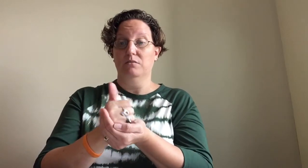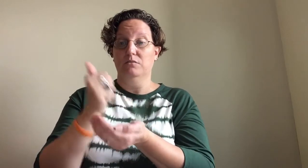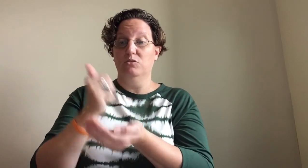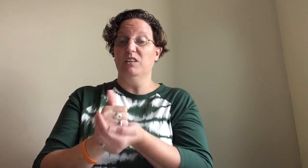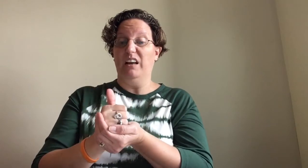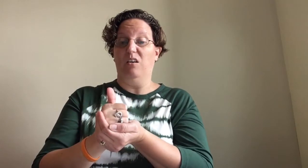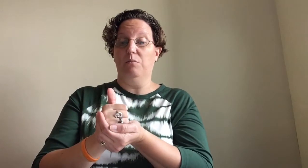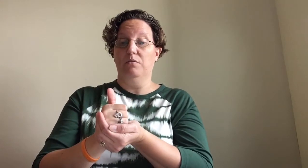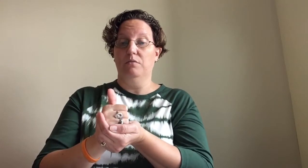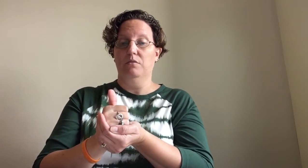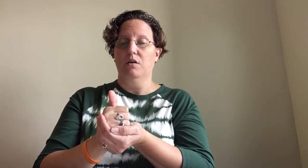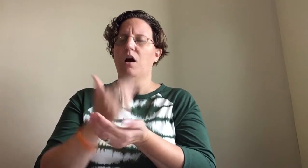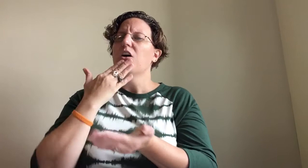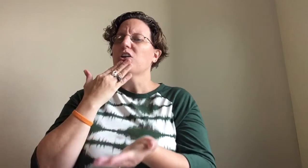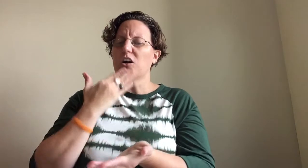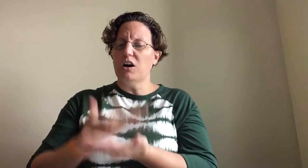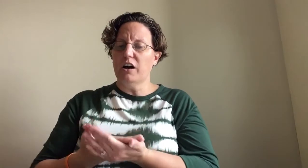You need help. Good.